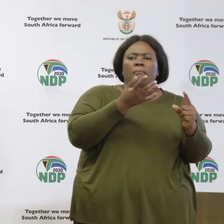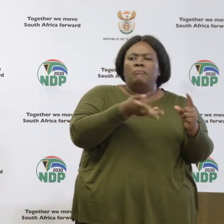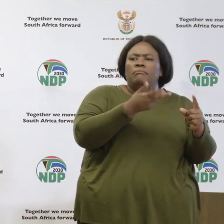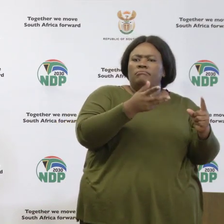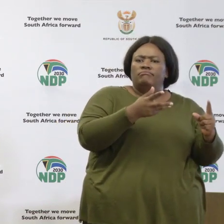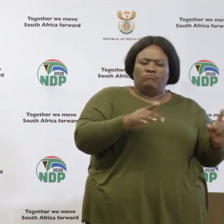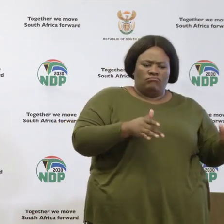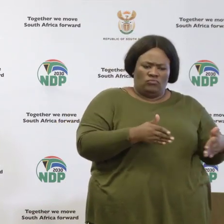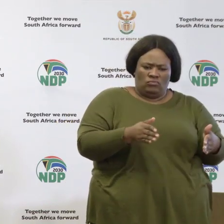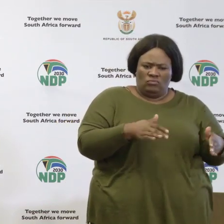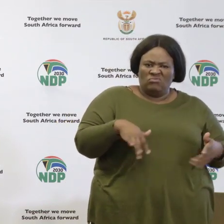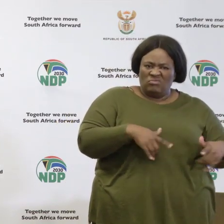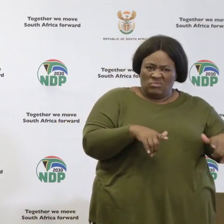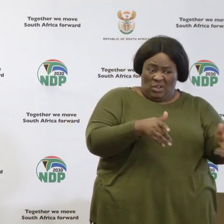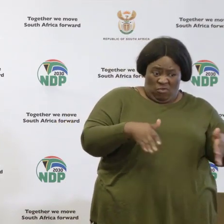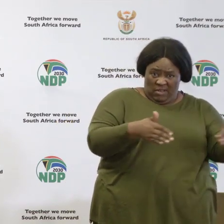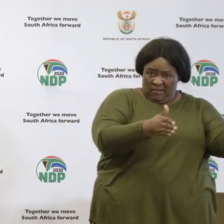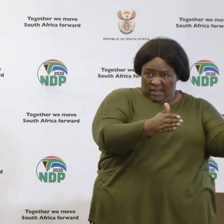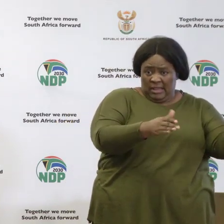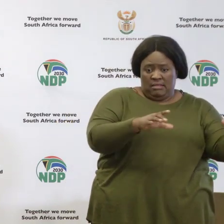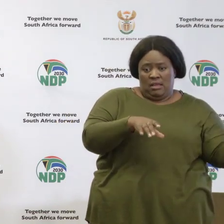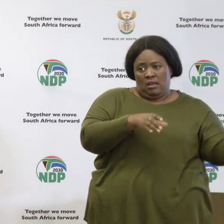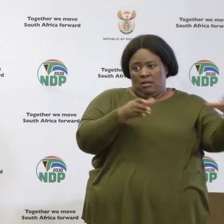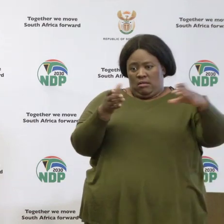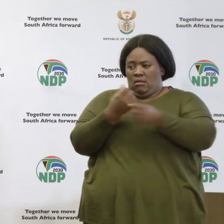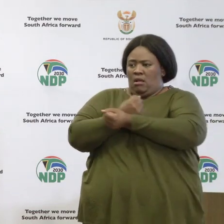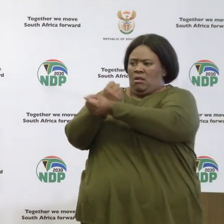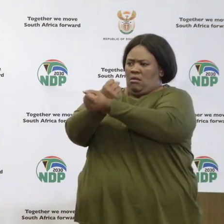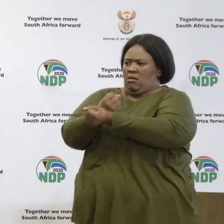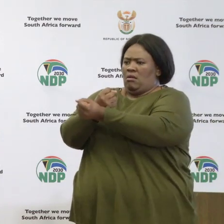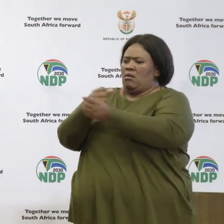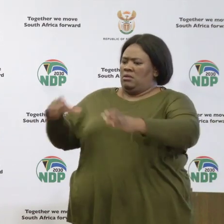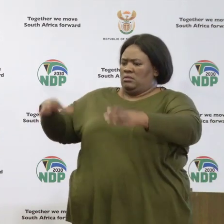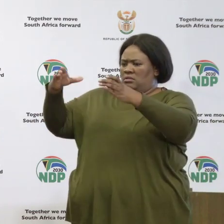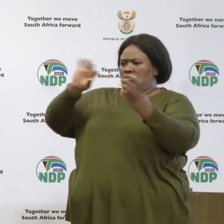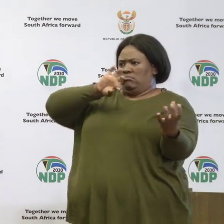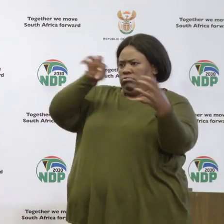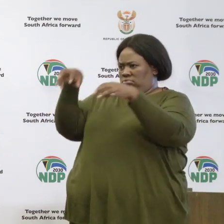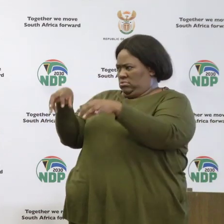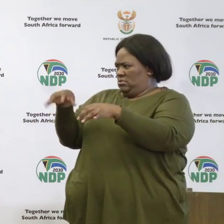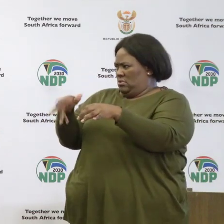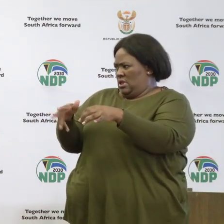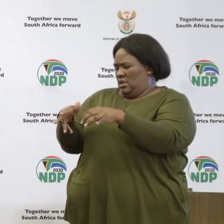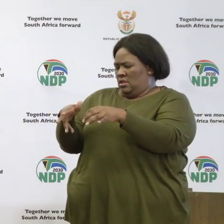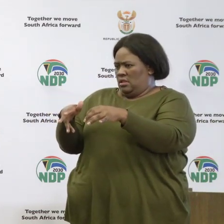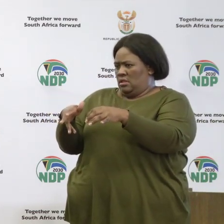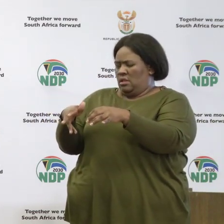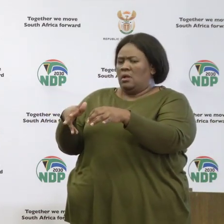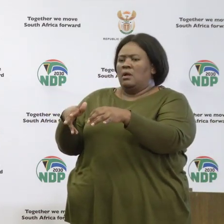the water tanks. We are also going to ask the communities around where we put our water tanks